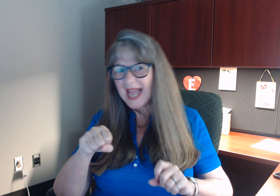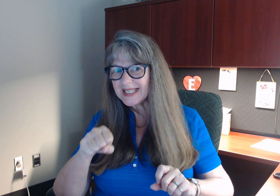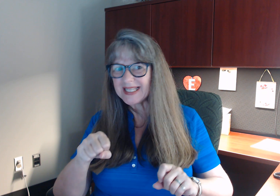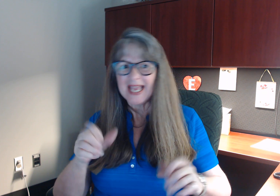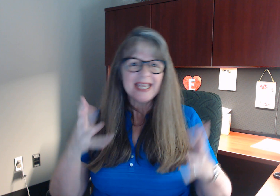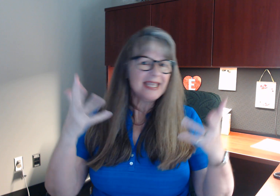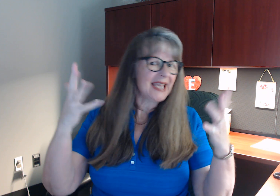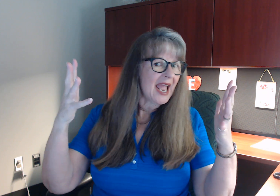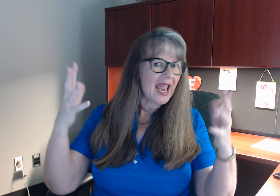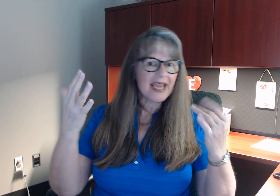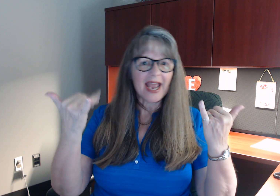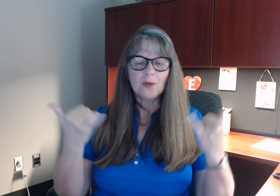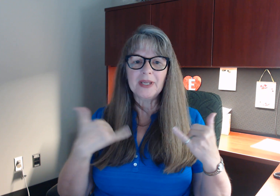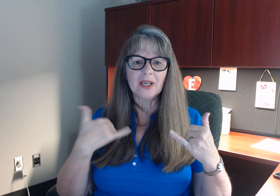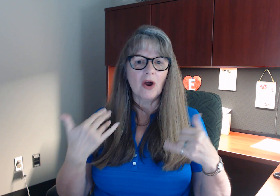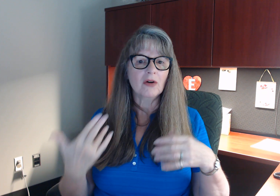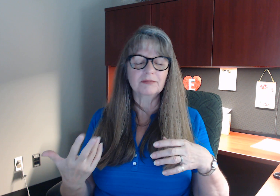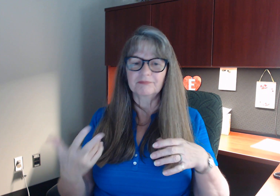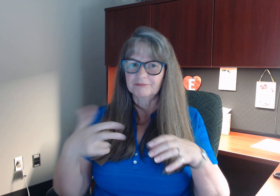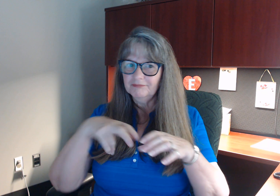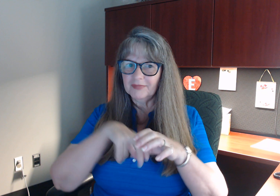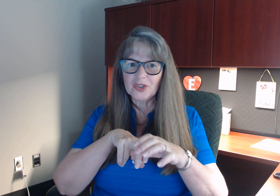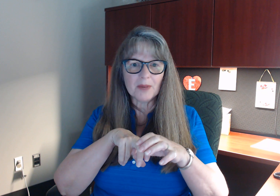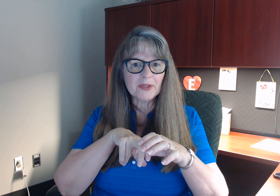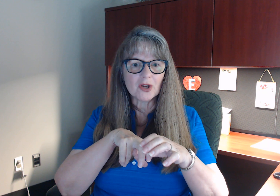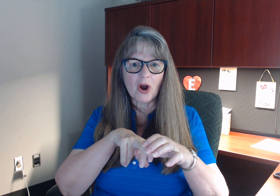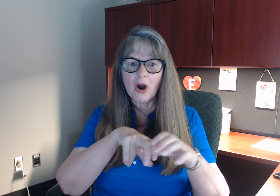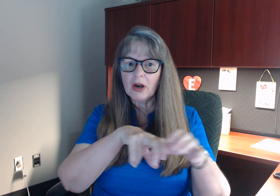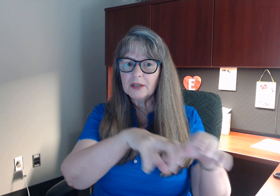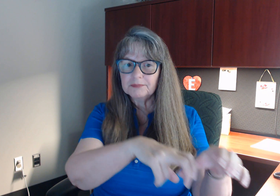yes, yay, now we can all jump in the car